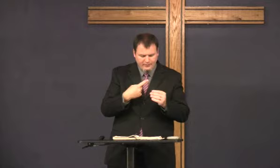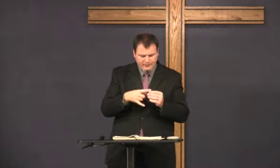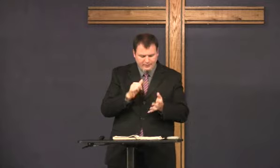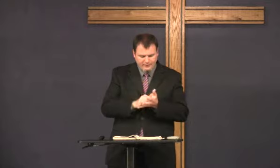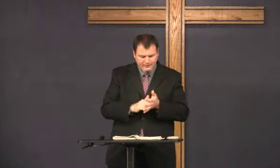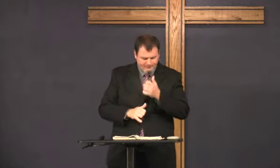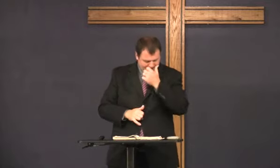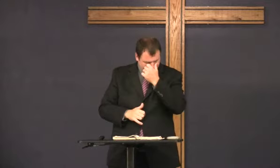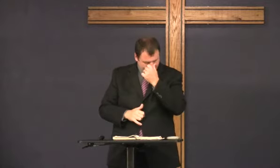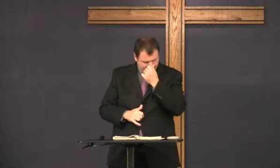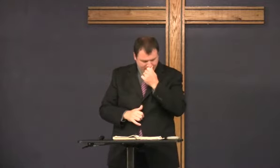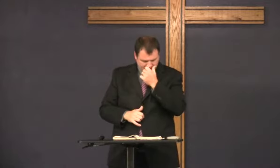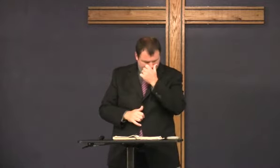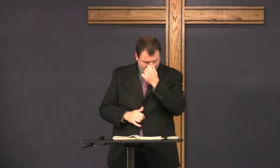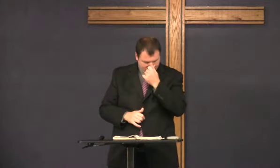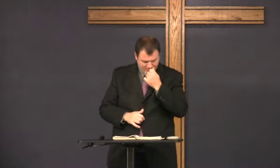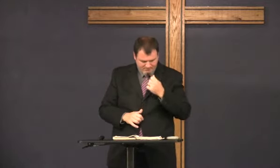So we talked about that.